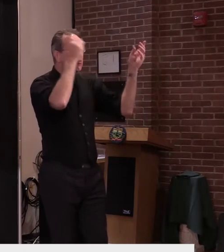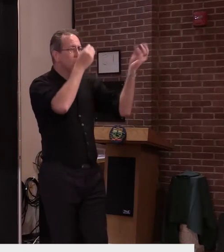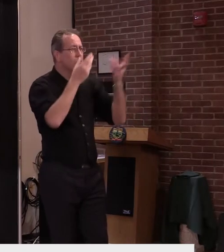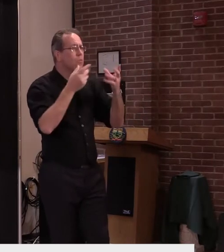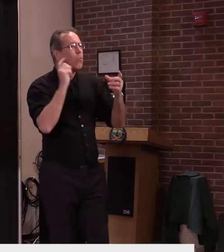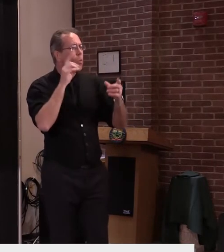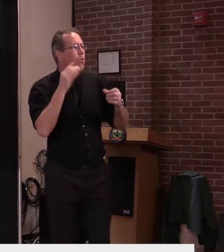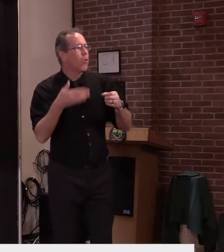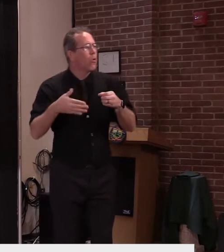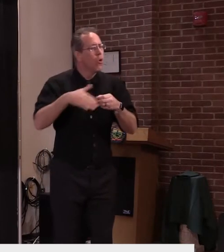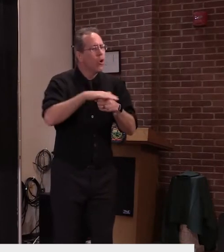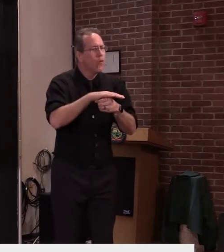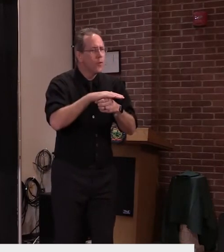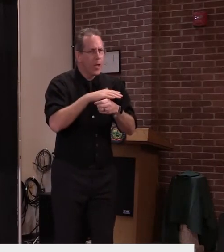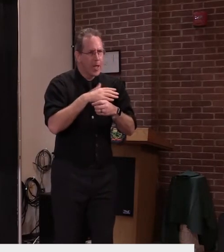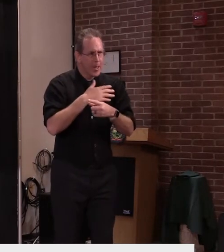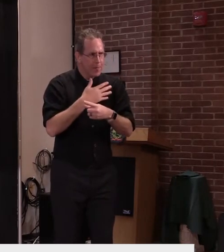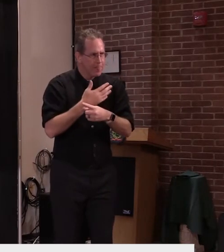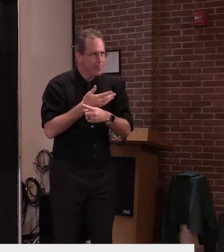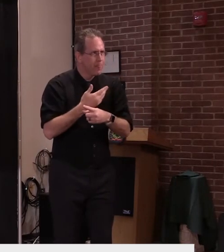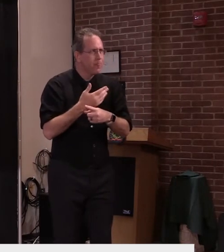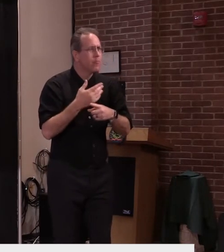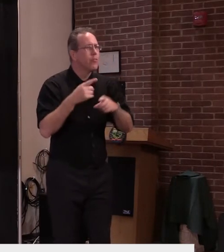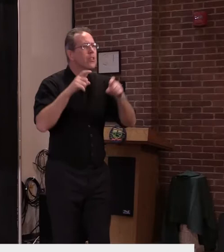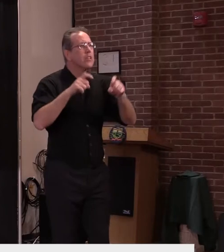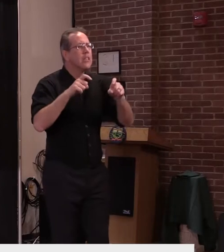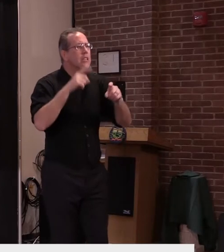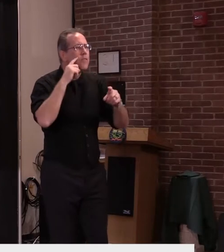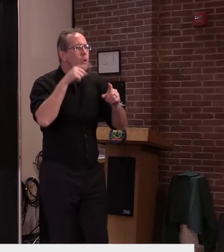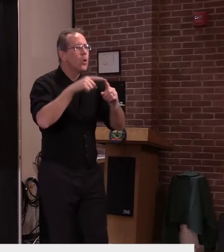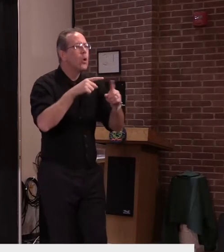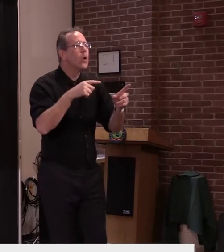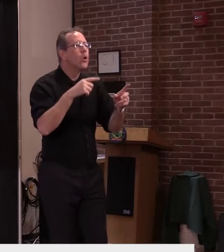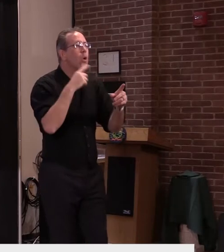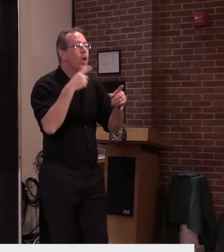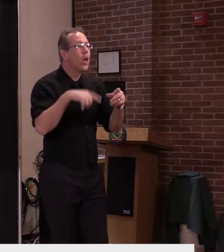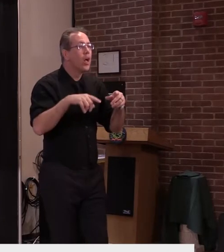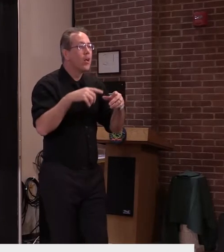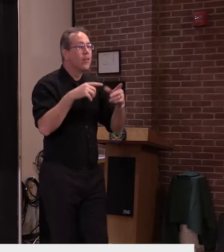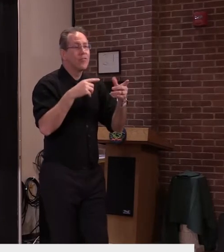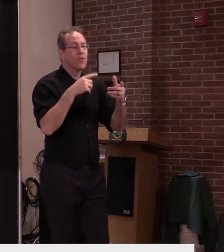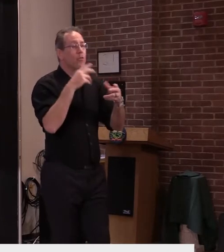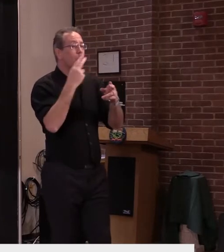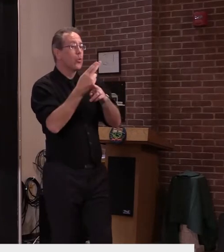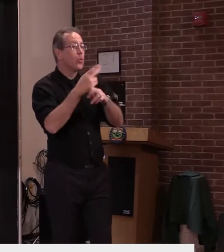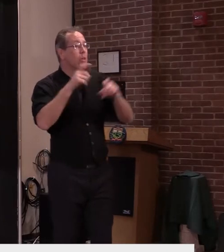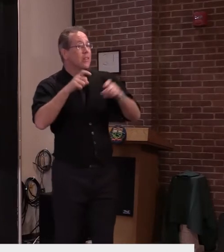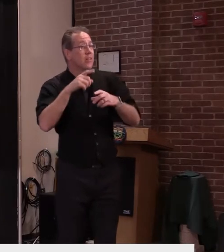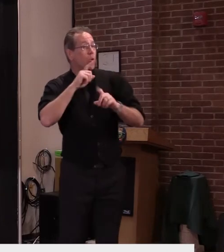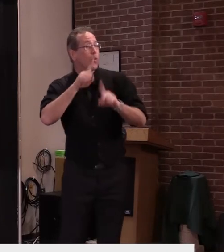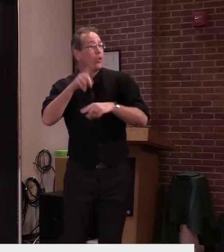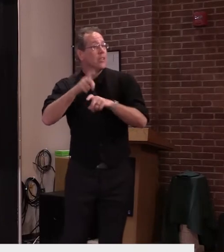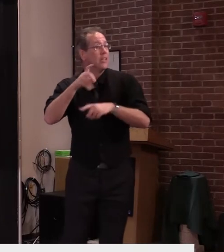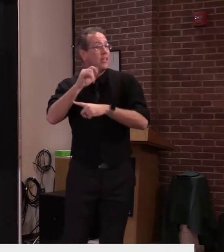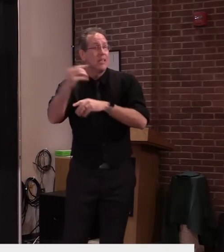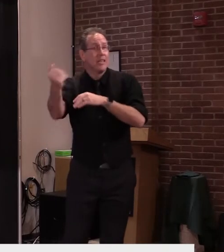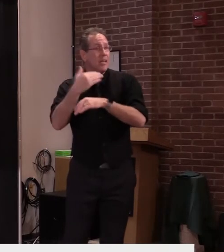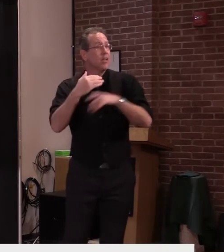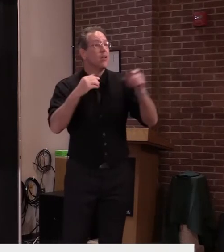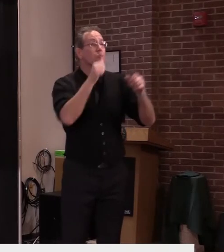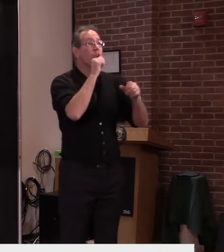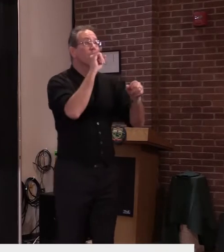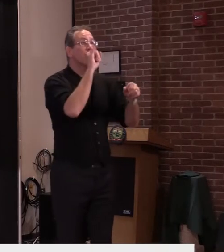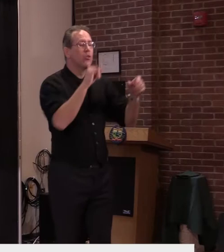coverage. So Vermont issued a rule about 4 weeks ago that applied to all of the plans that we had jurisdiction over. We estimate